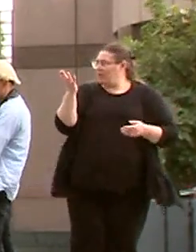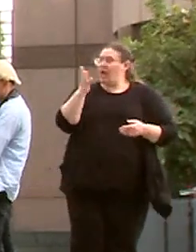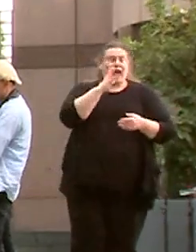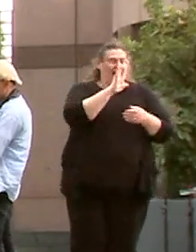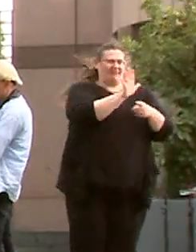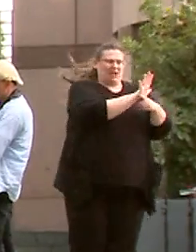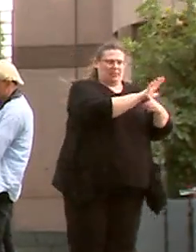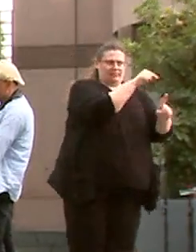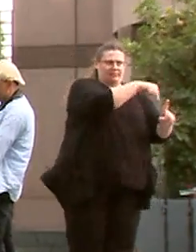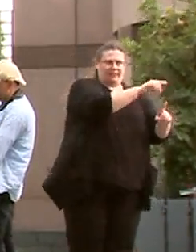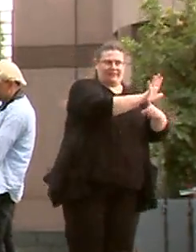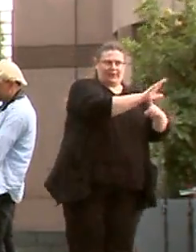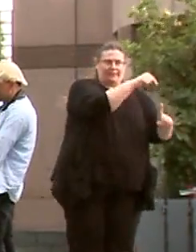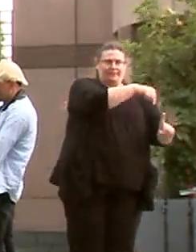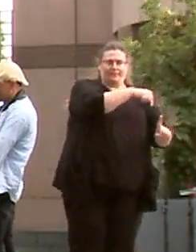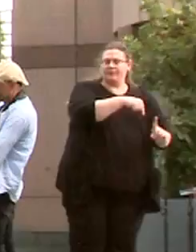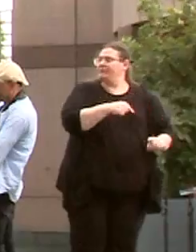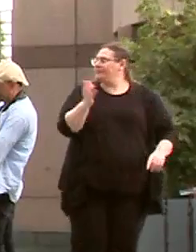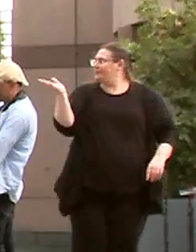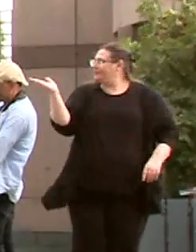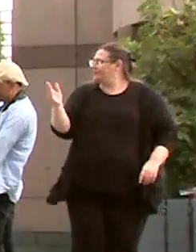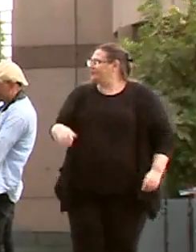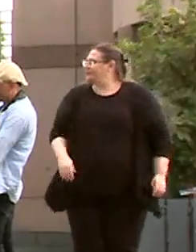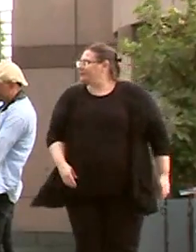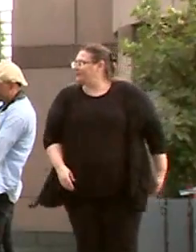for the film industry specifically.